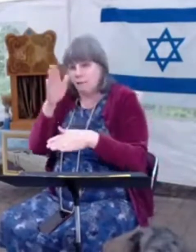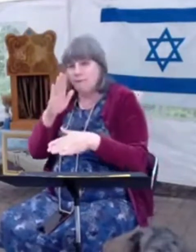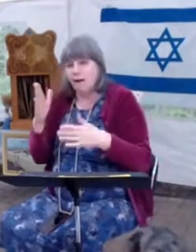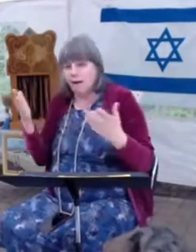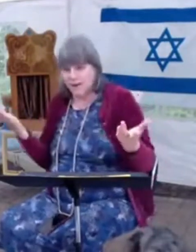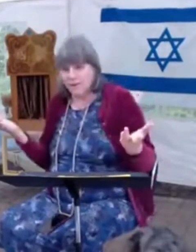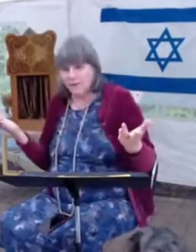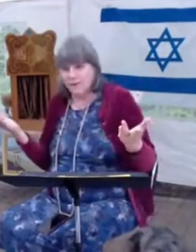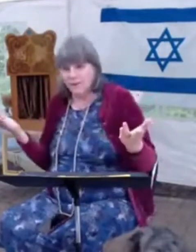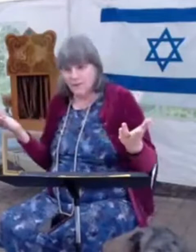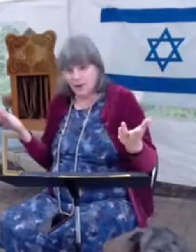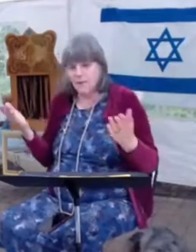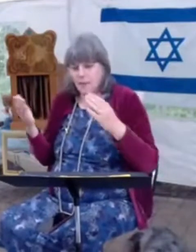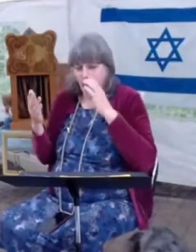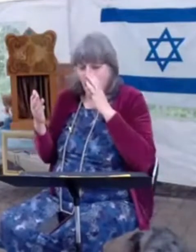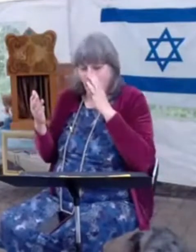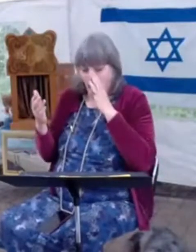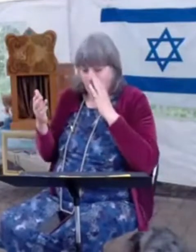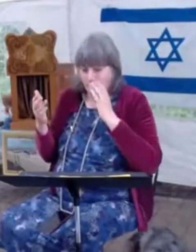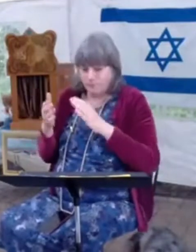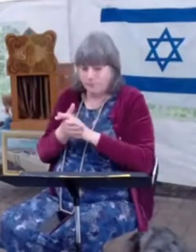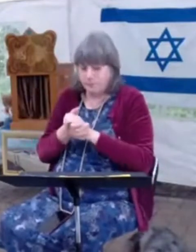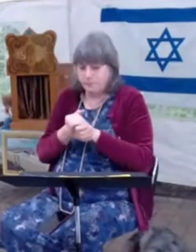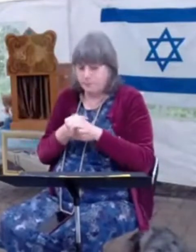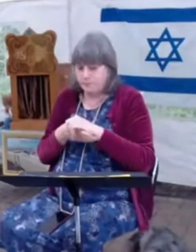finalization of the end.